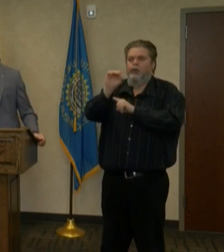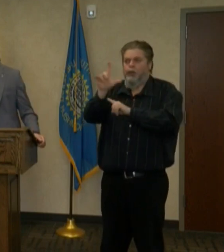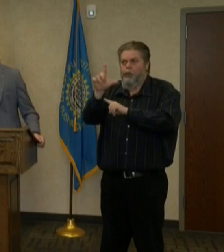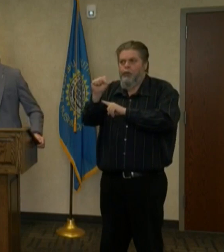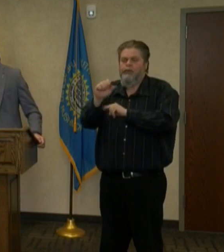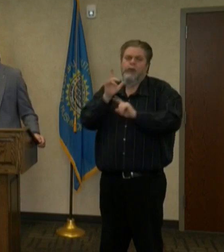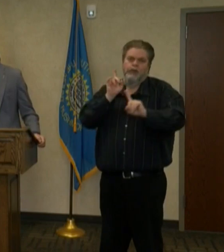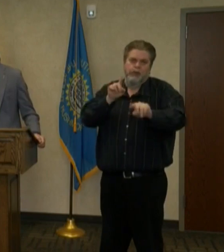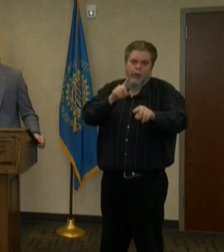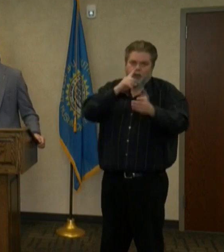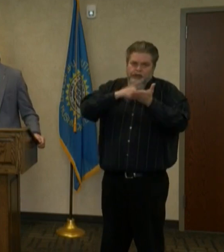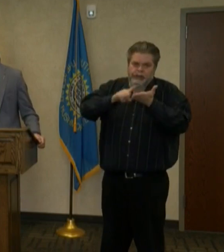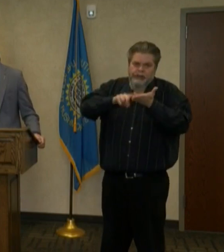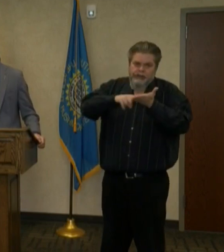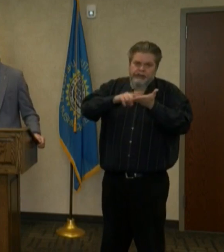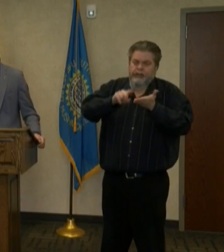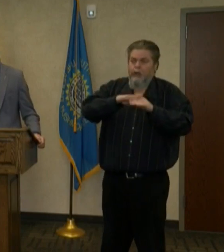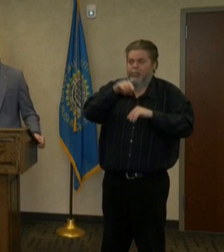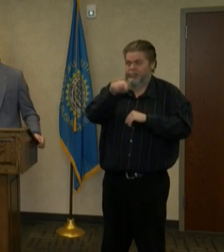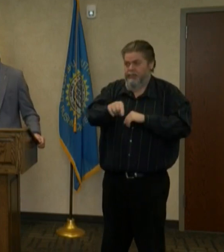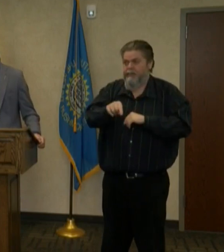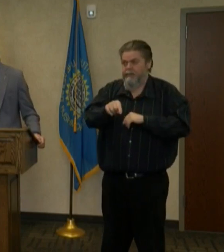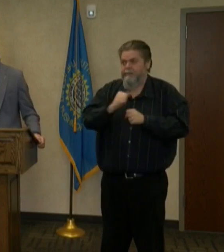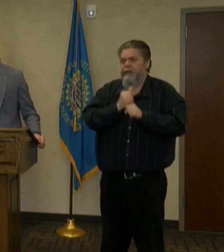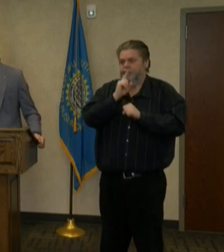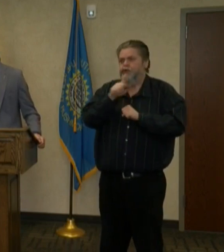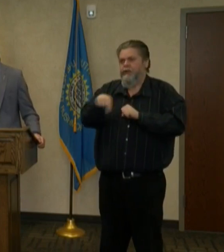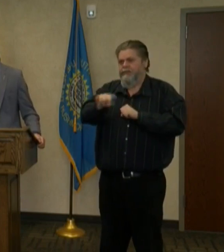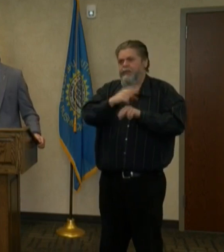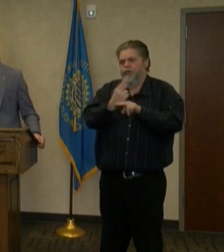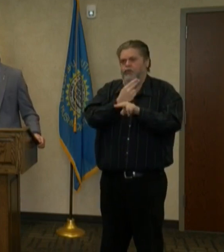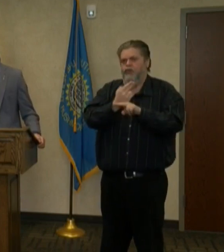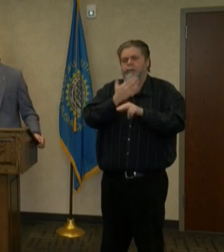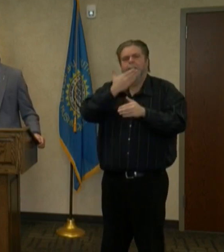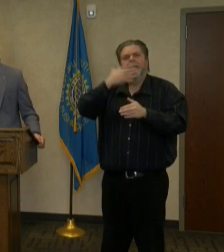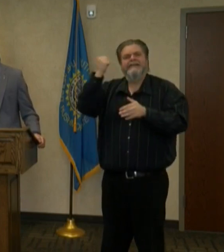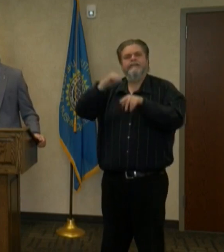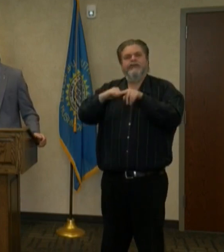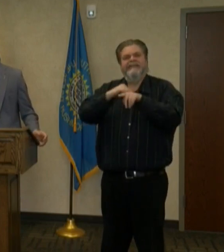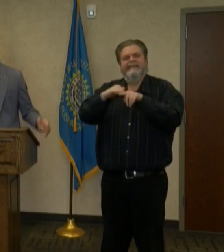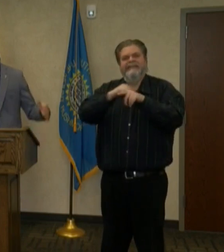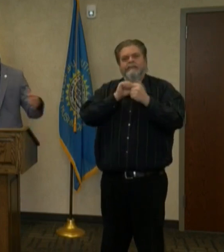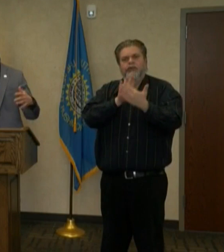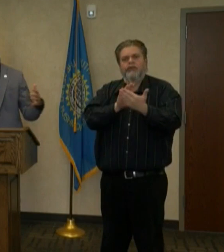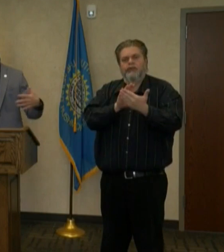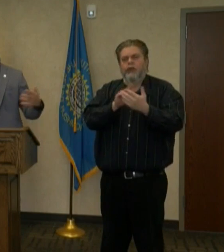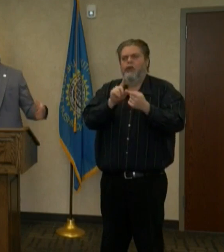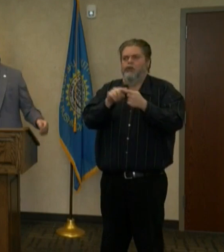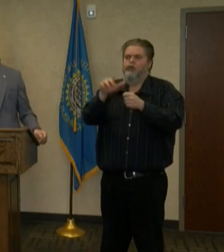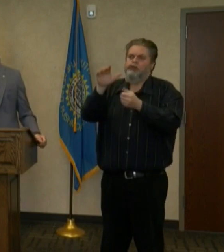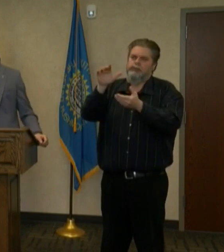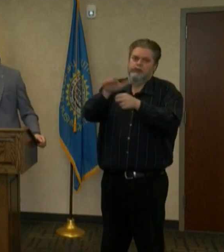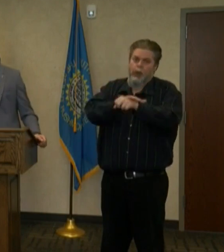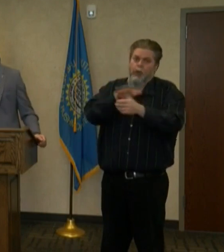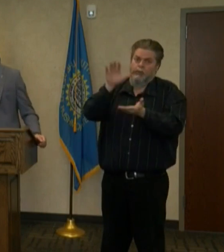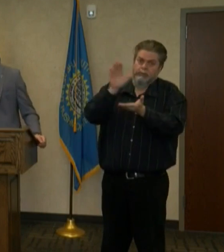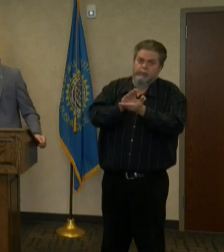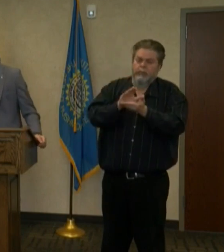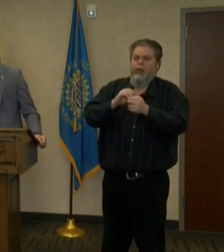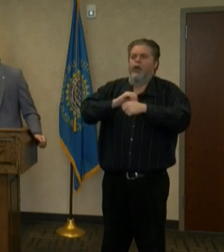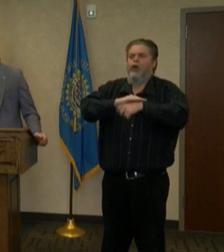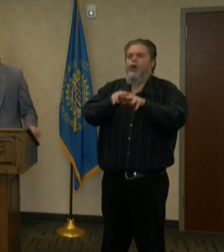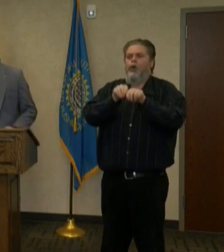spot checks, to make sure that they are utilizing best practices in slowing the spread of COVID within their own